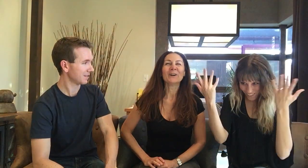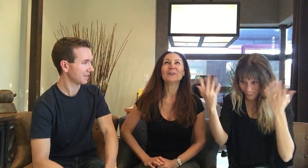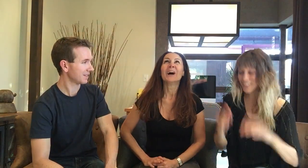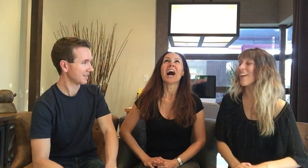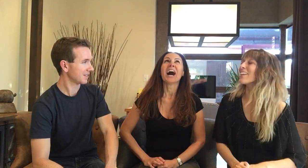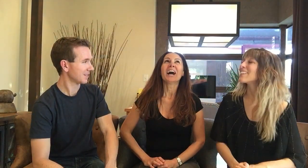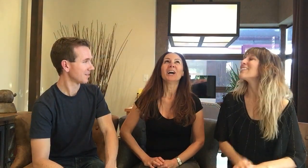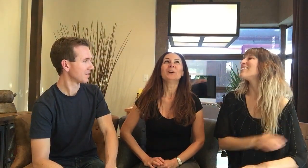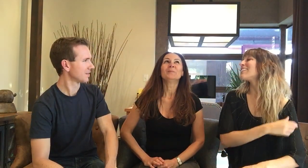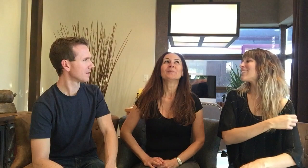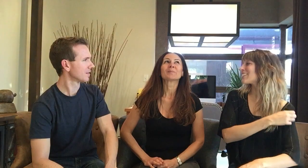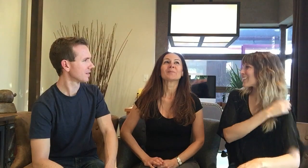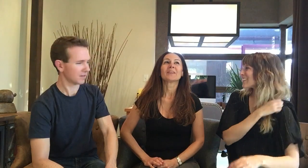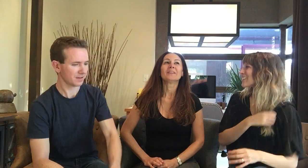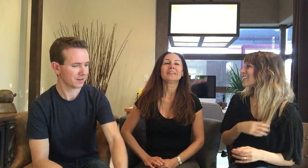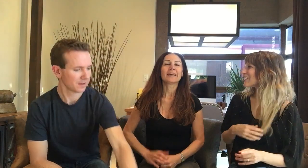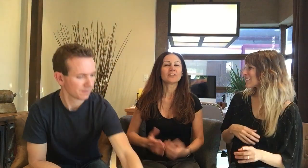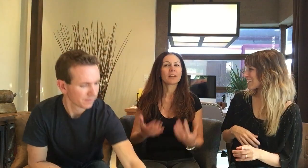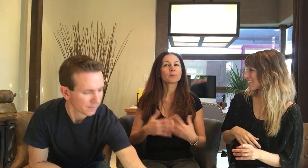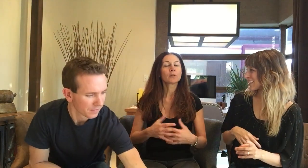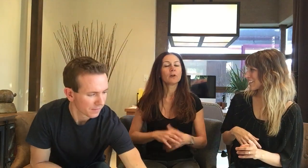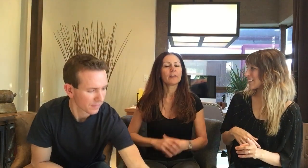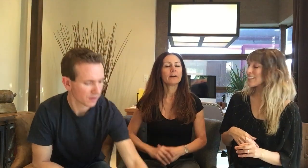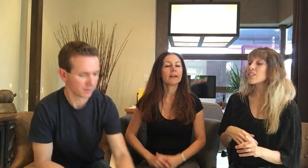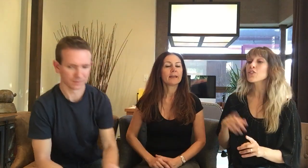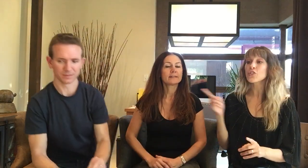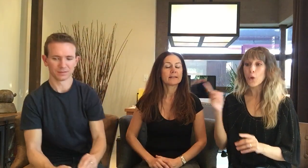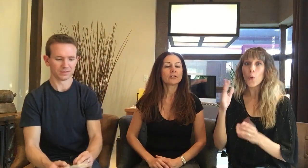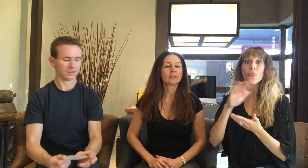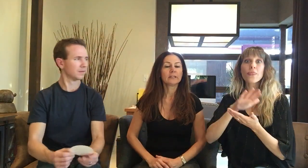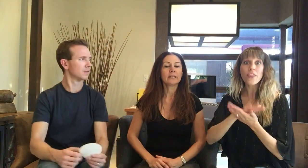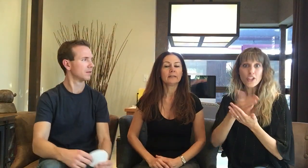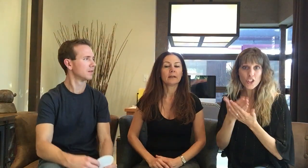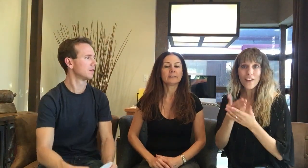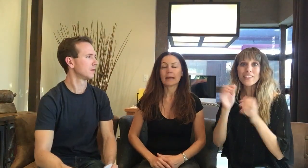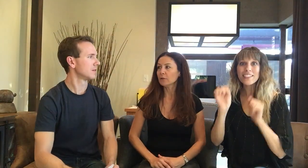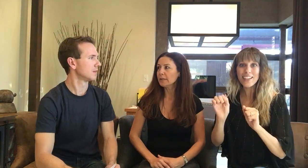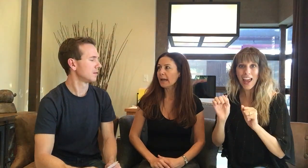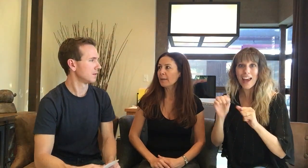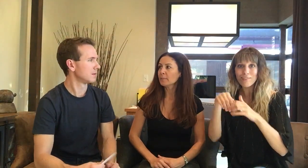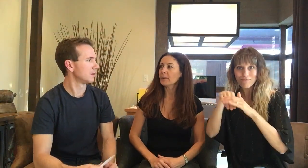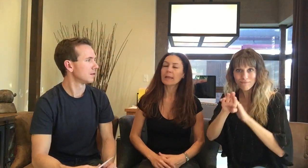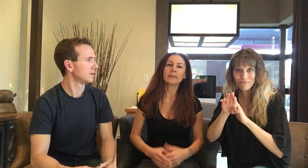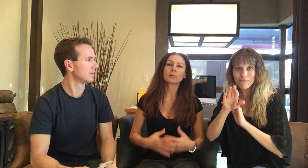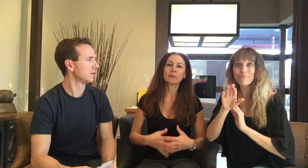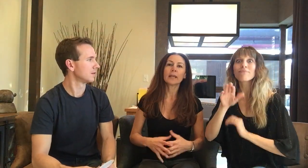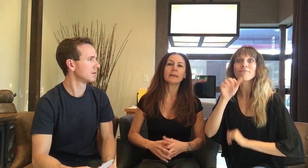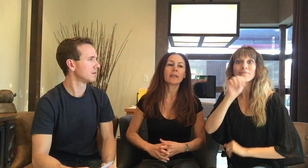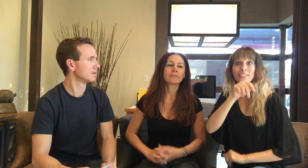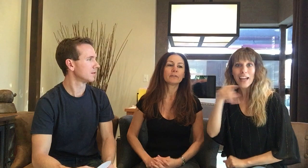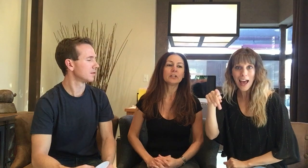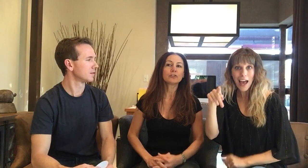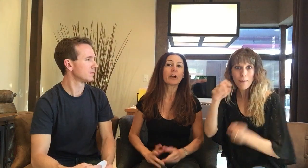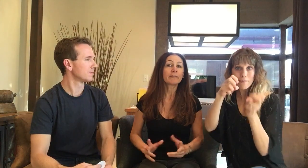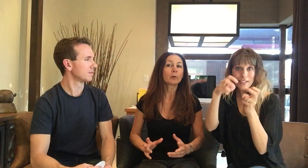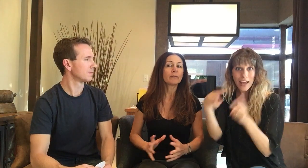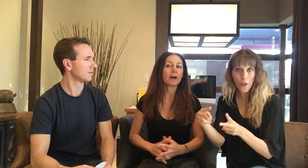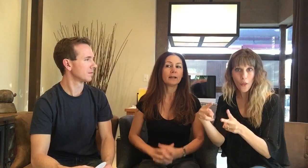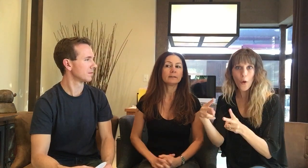So, yeah, the chefs would go there and essentially download the app and then create a free chef profile